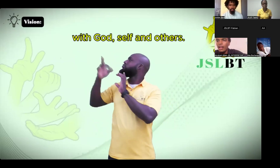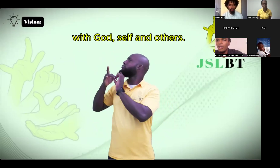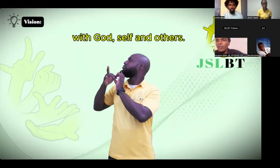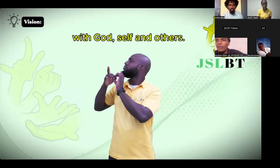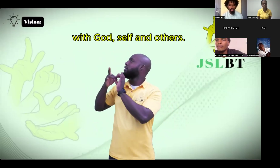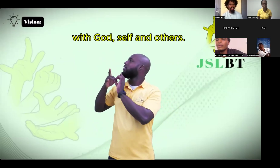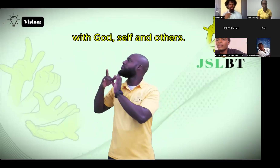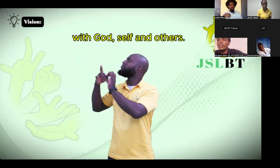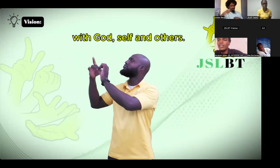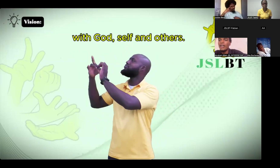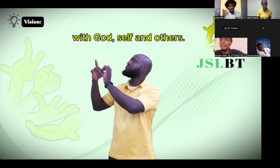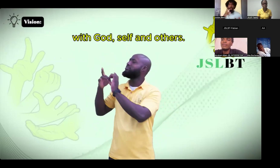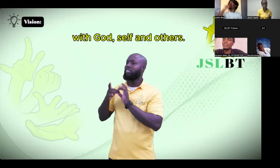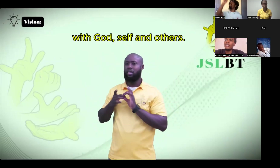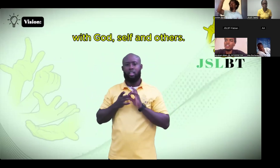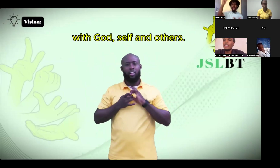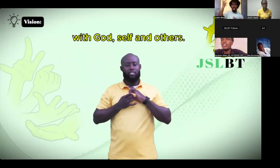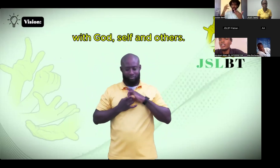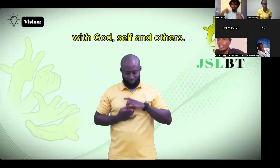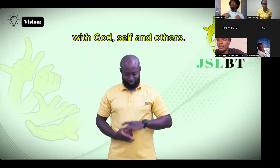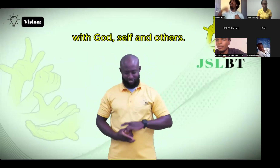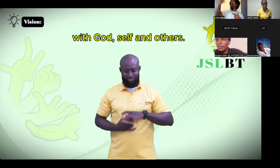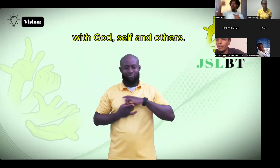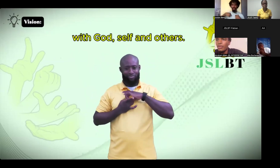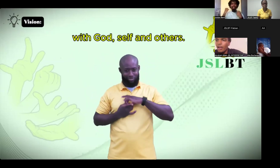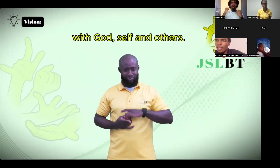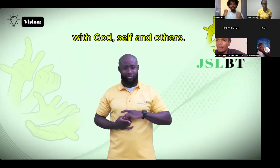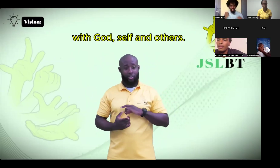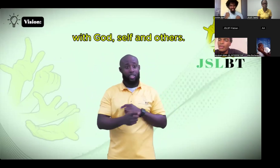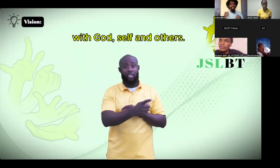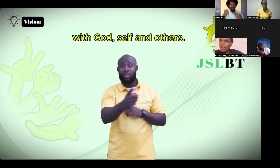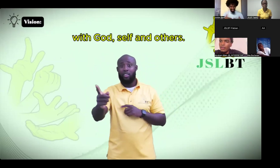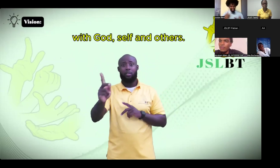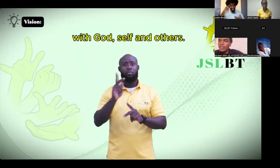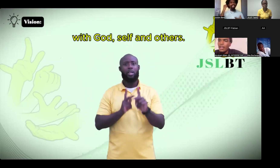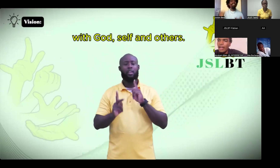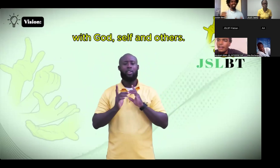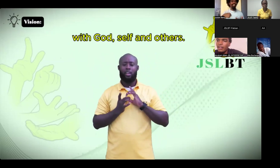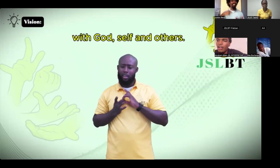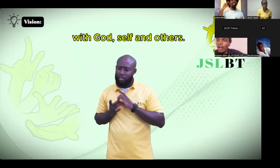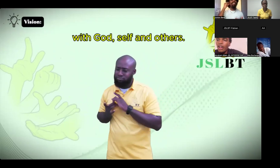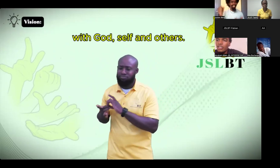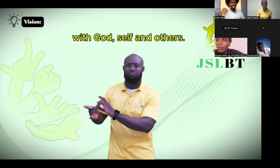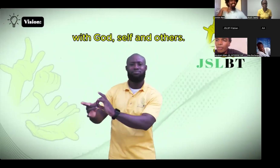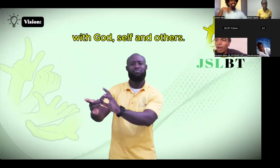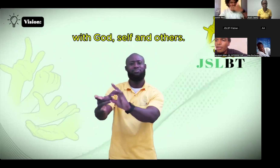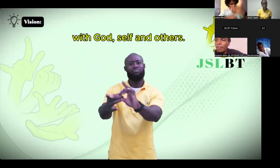allow them to have changes internally with God and with themselves, and also with other